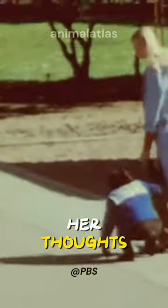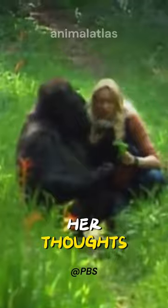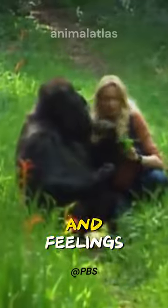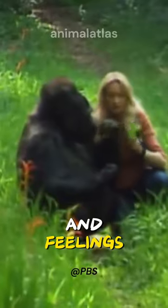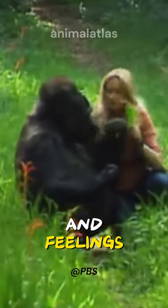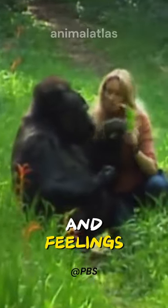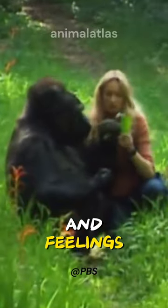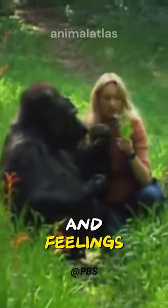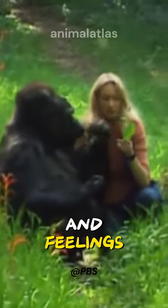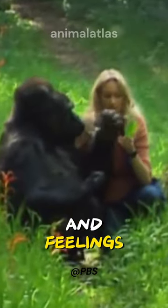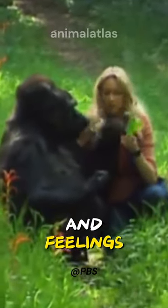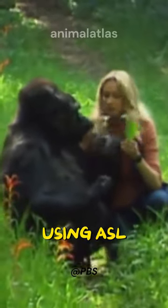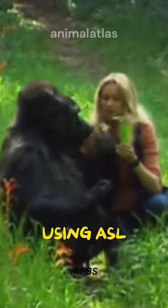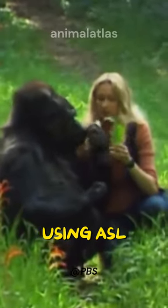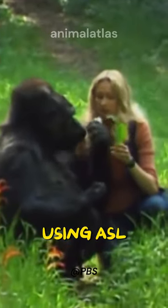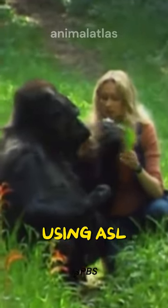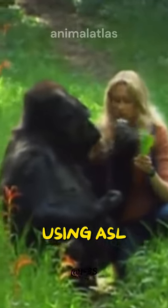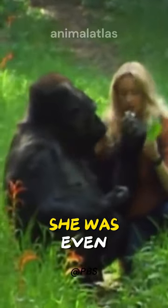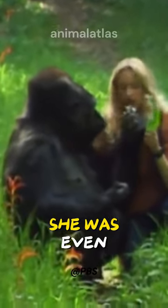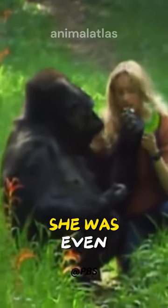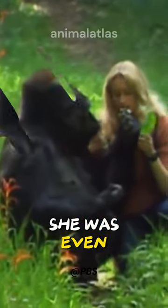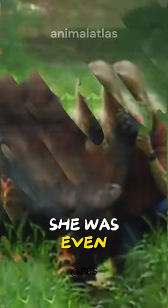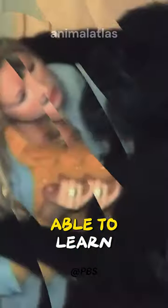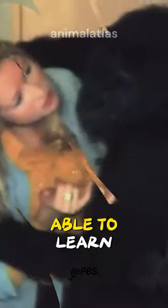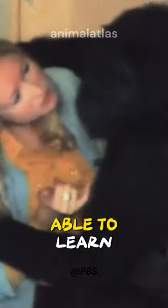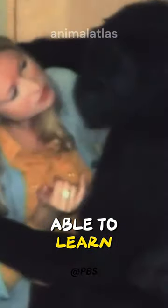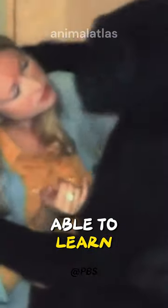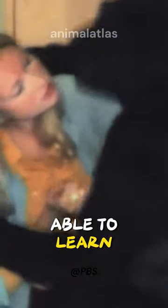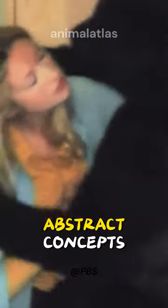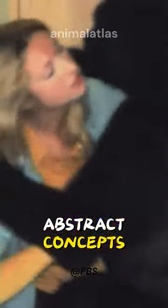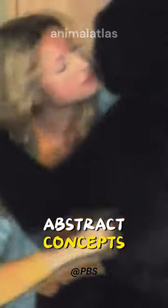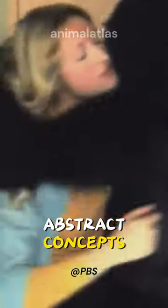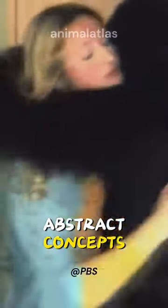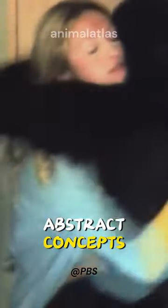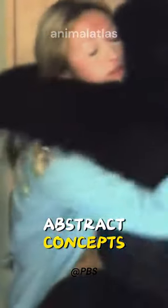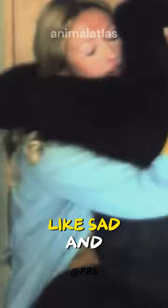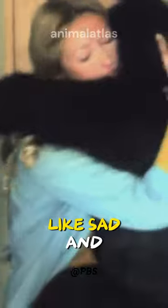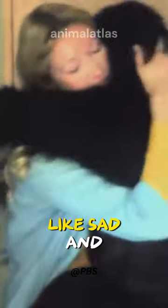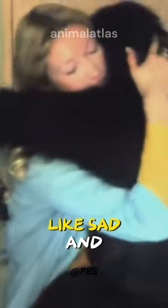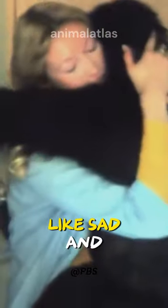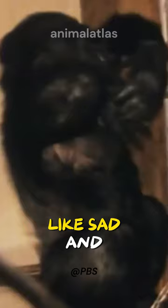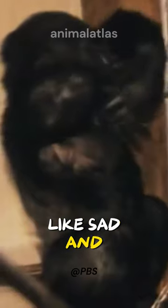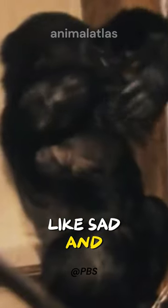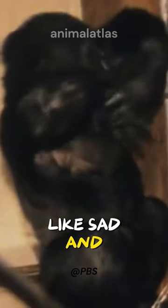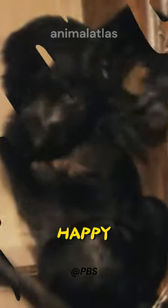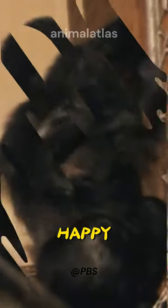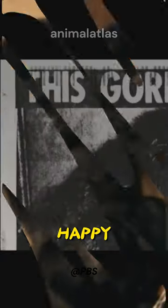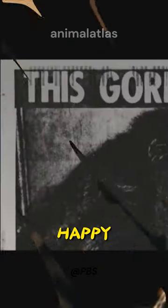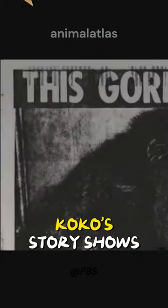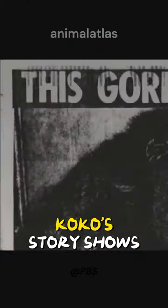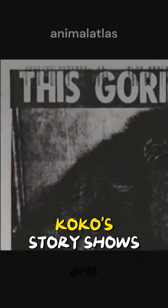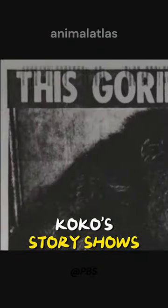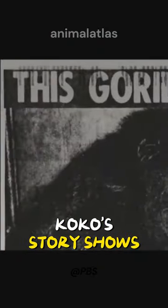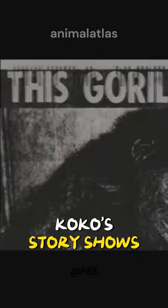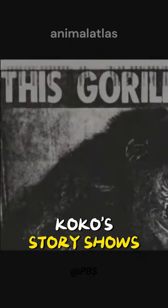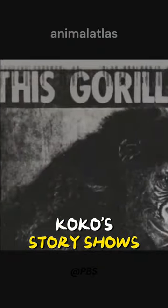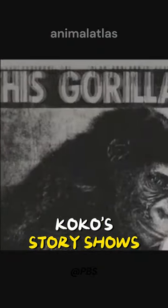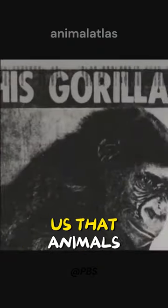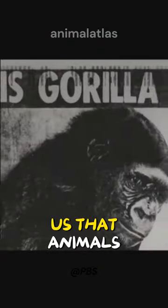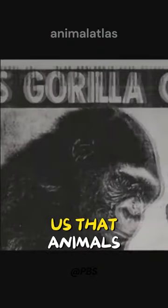and feelings using ASL. She was even able to learn abstract concepts like sad and happy. Coco's story shows us that